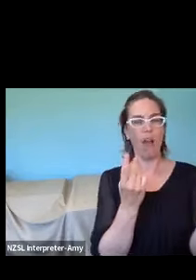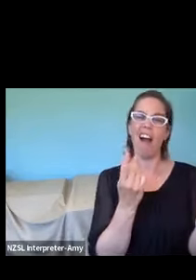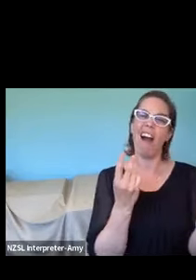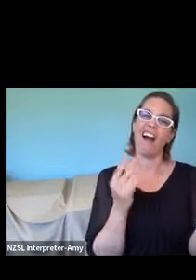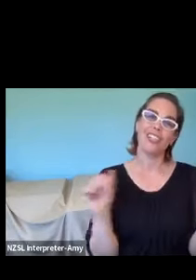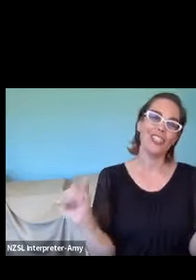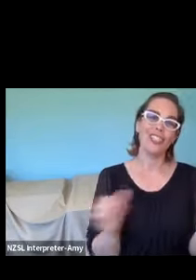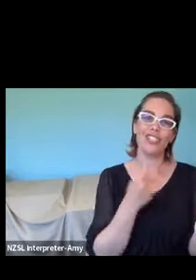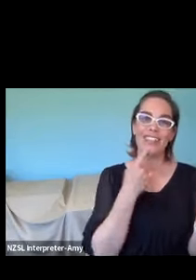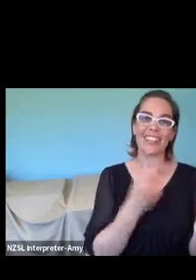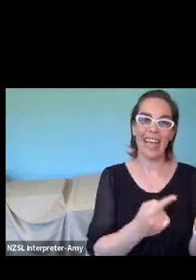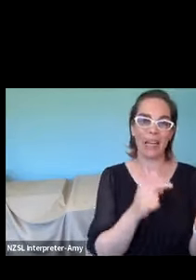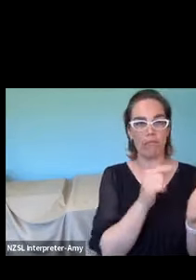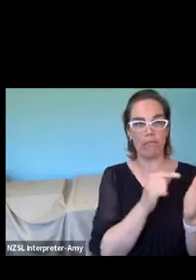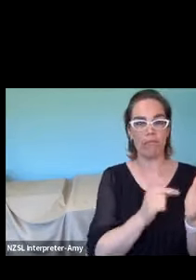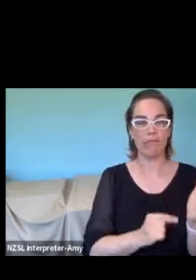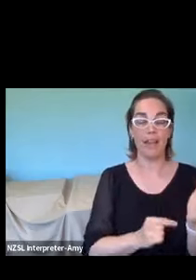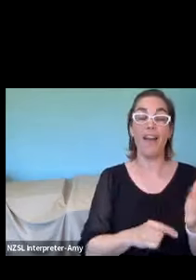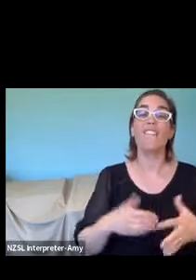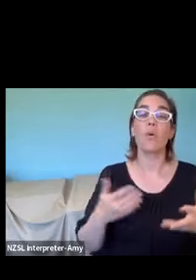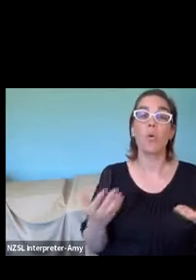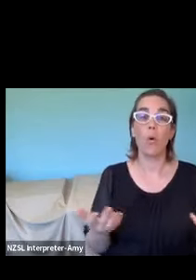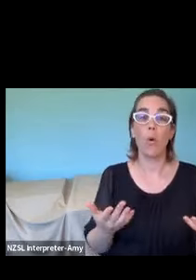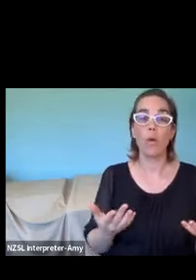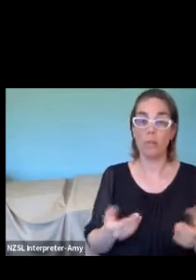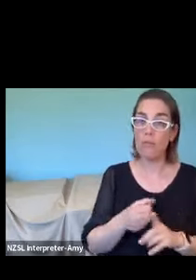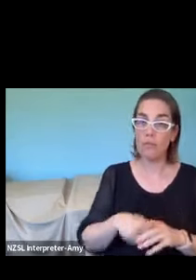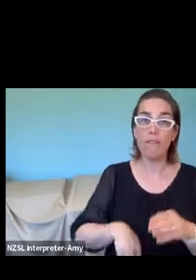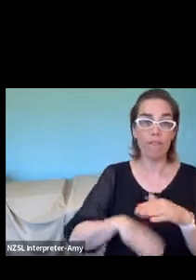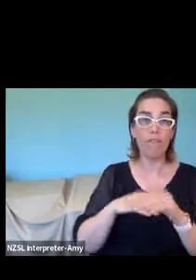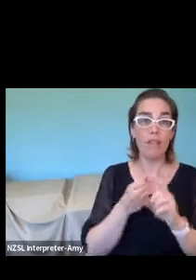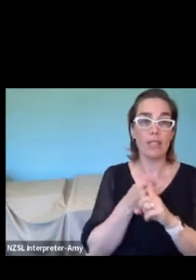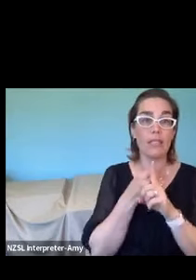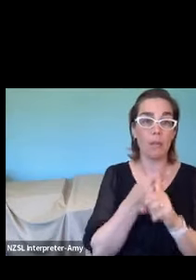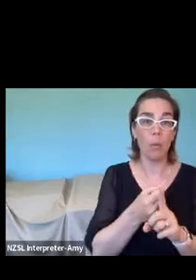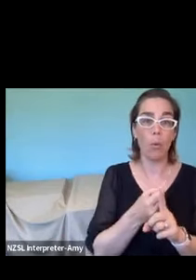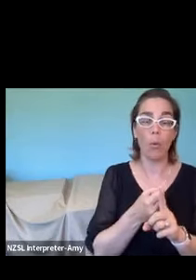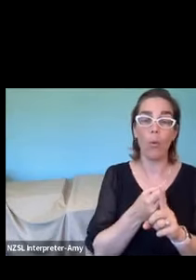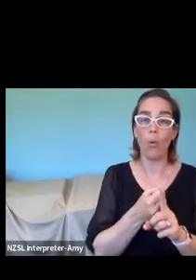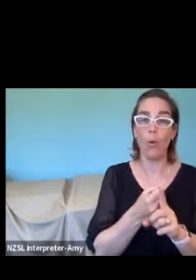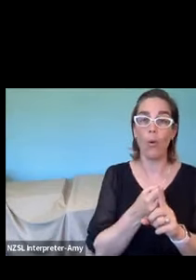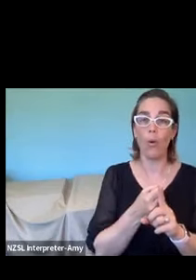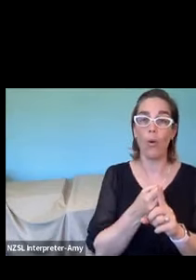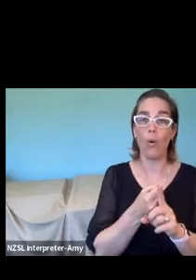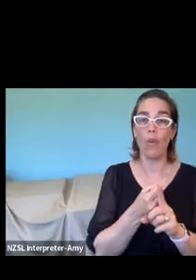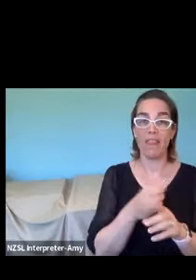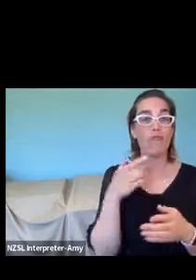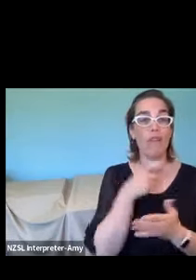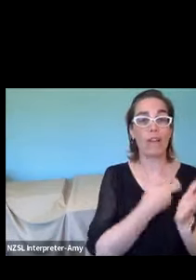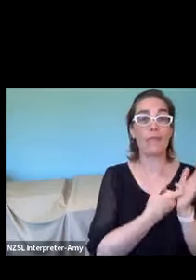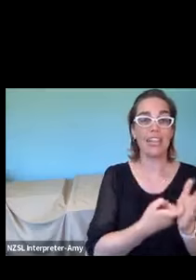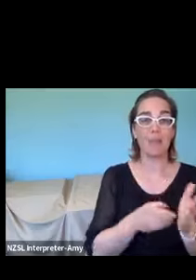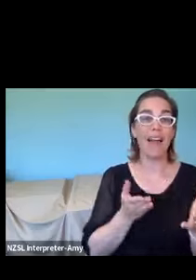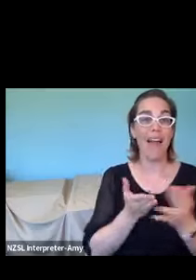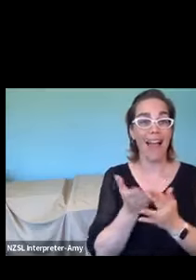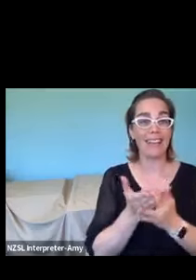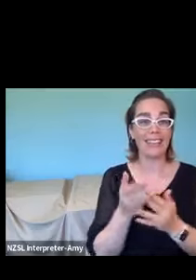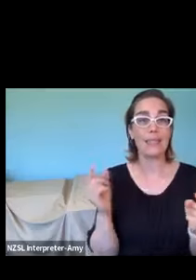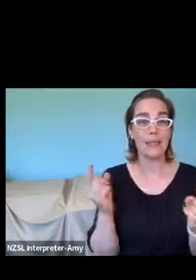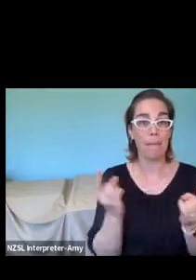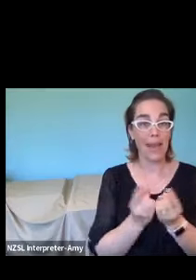is that we, of course, completely support the recommendations by Access Matters. It's probably implied in there, but